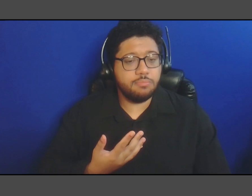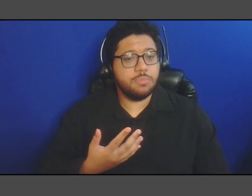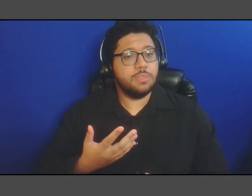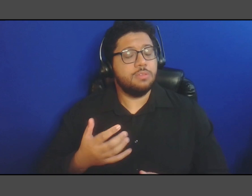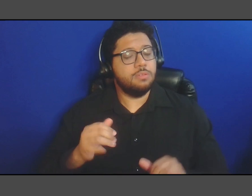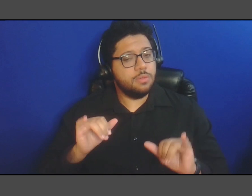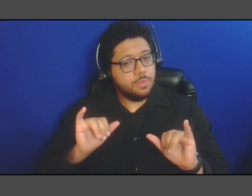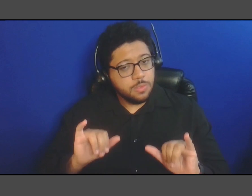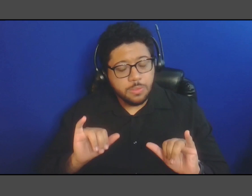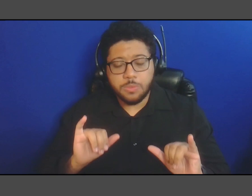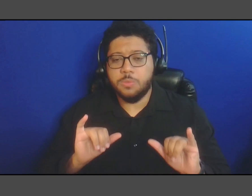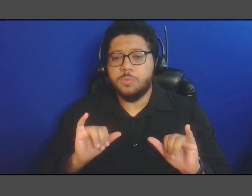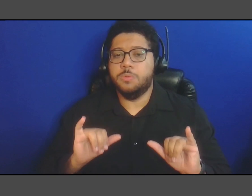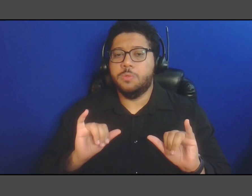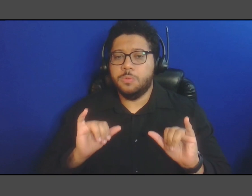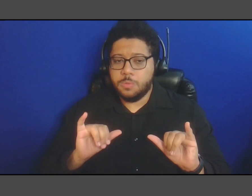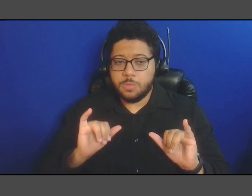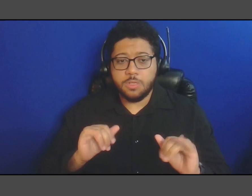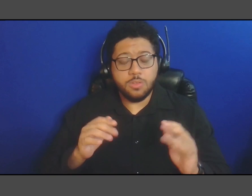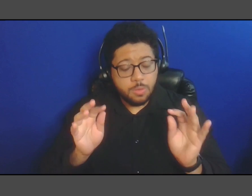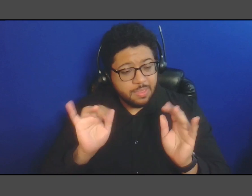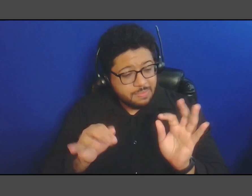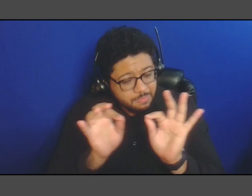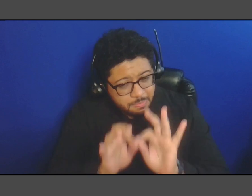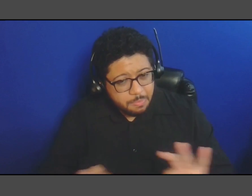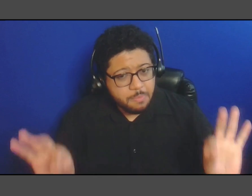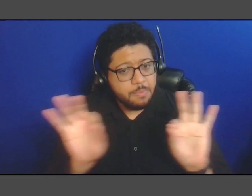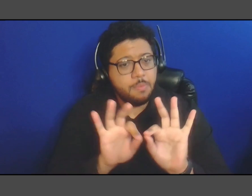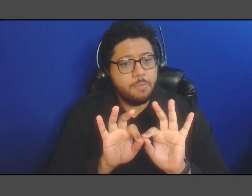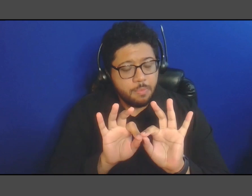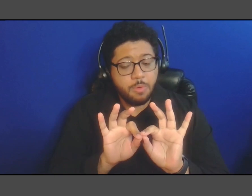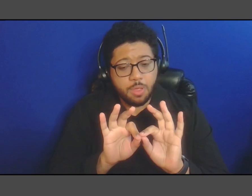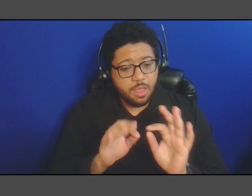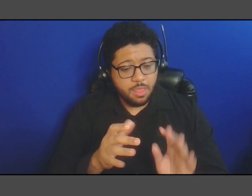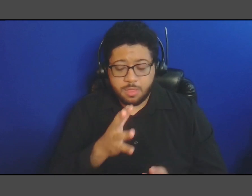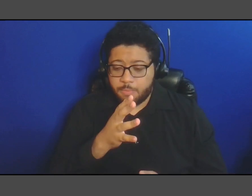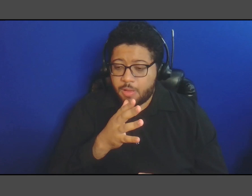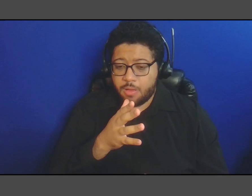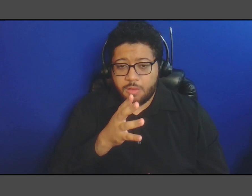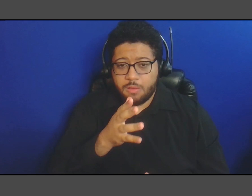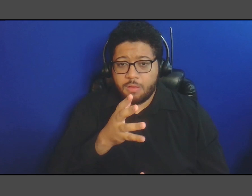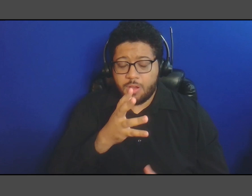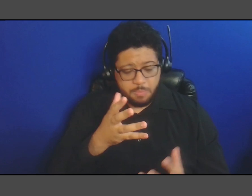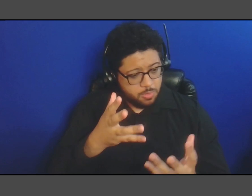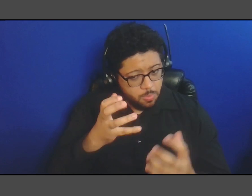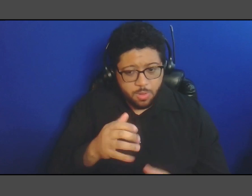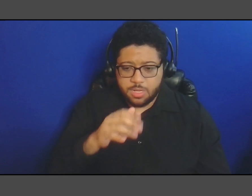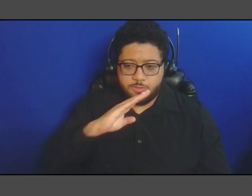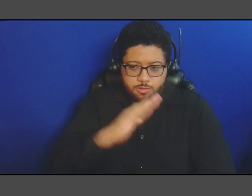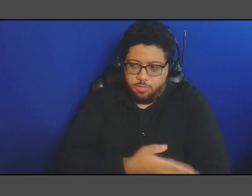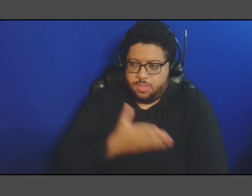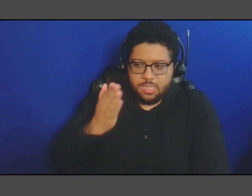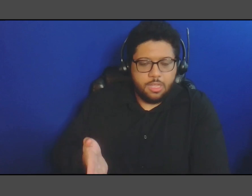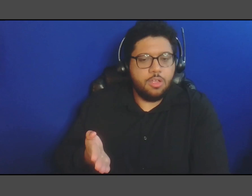important for the mother to make sure that the daughter was there, right? It was, yes. And sometimes it was a family